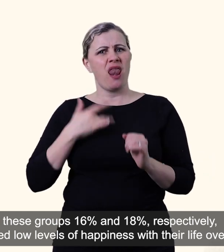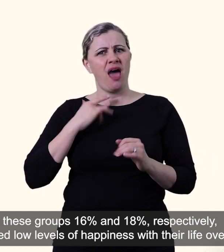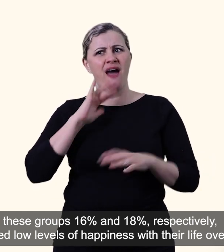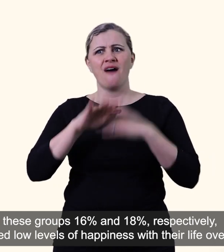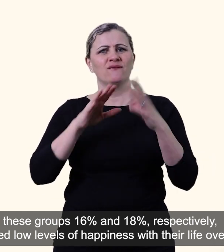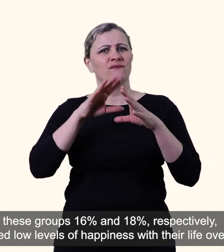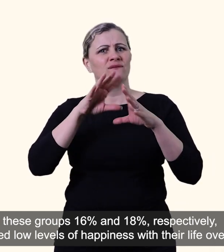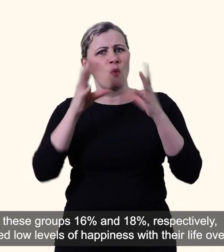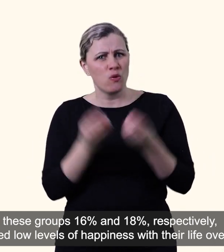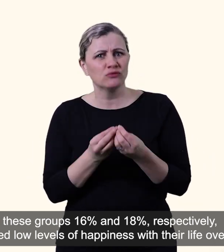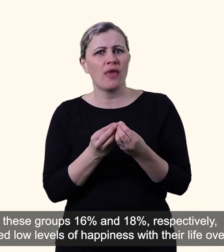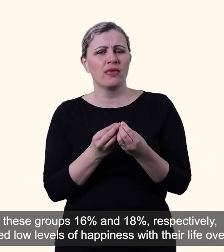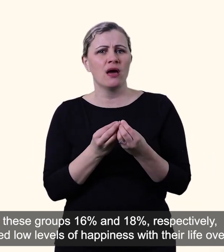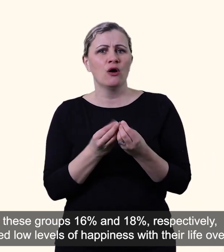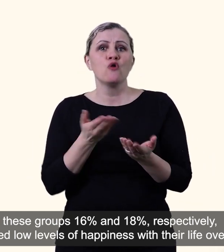overall,